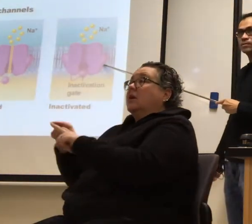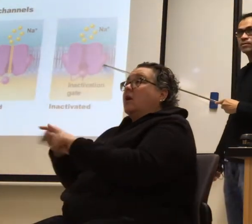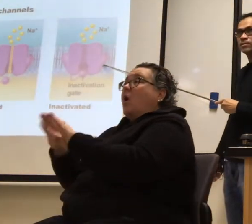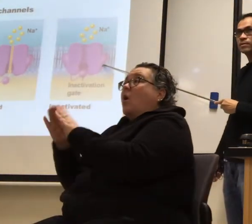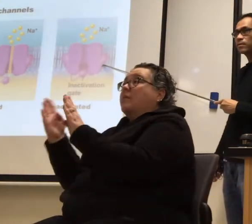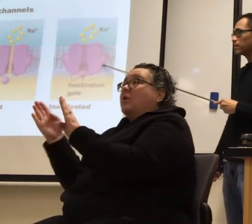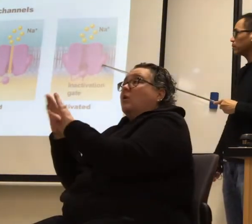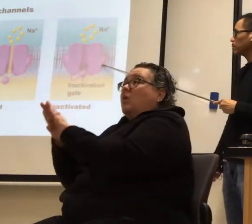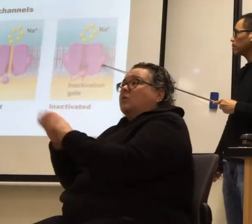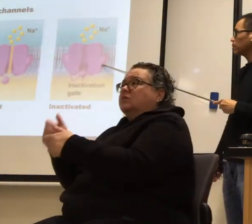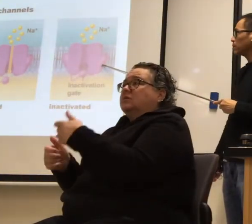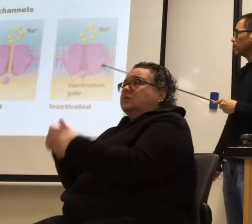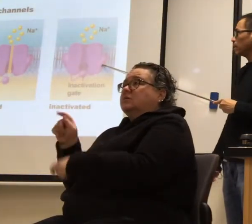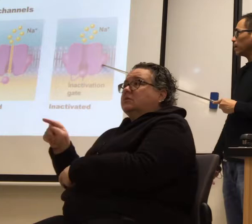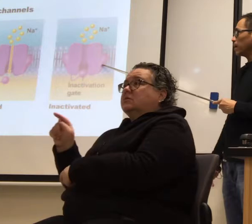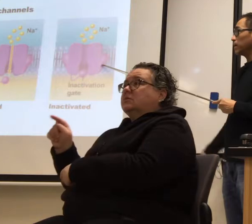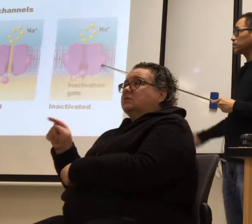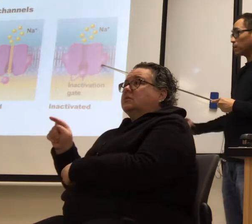or closed?